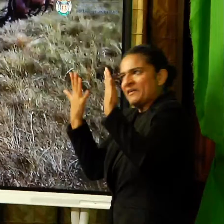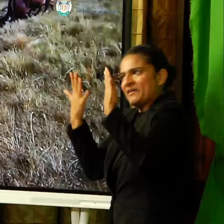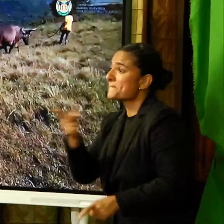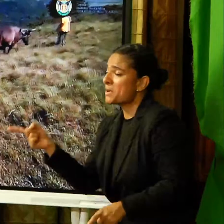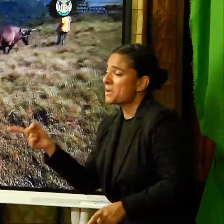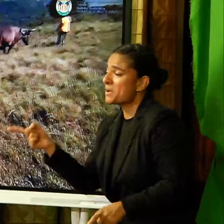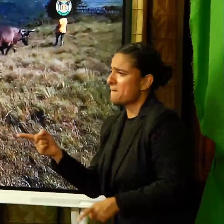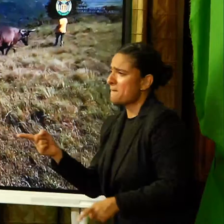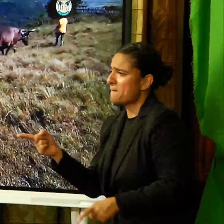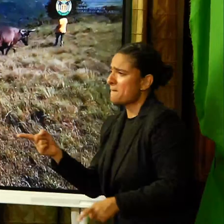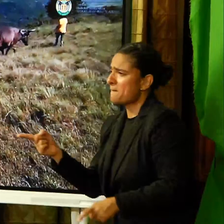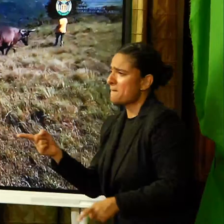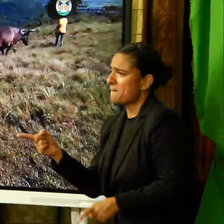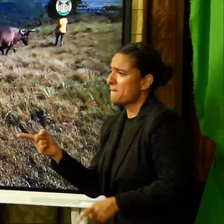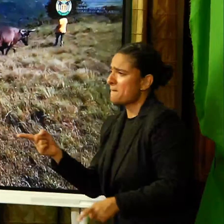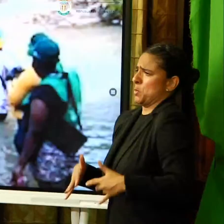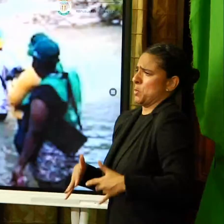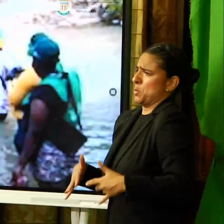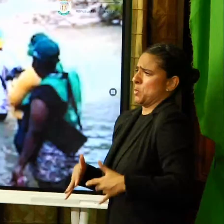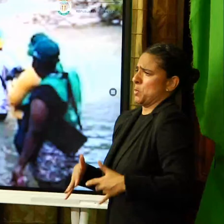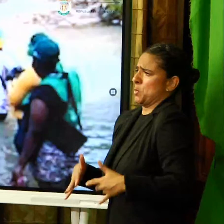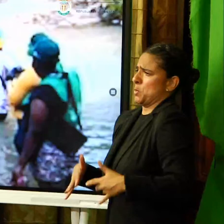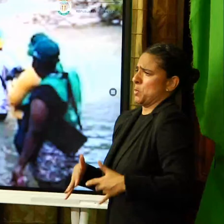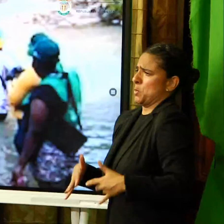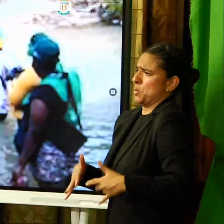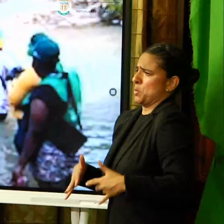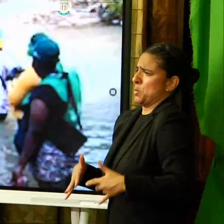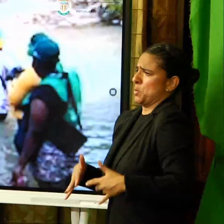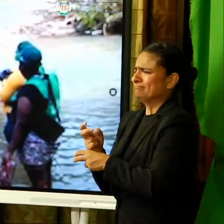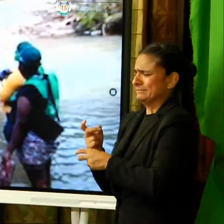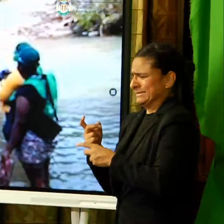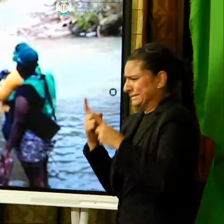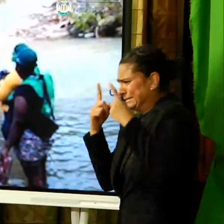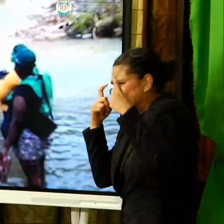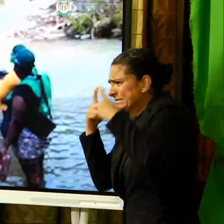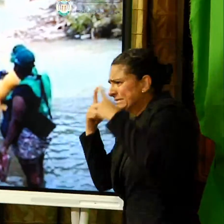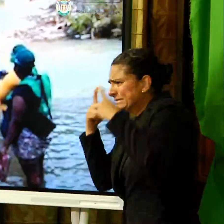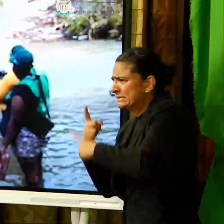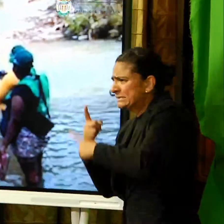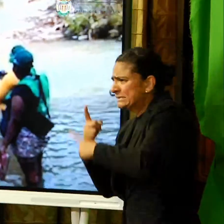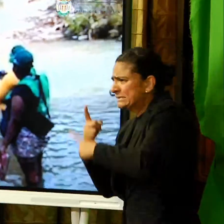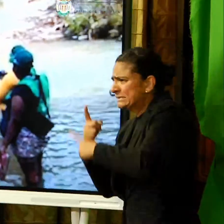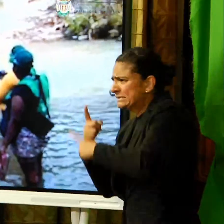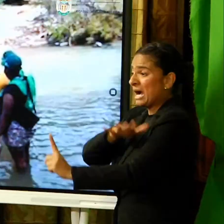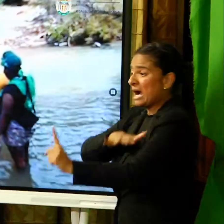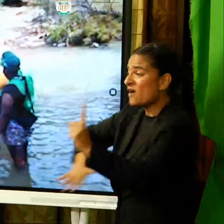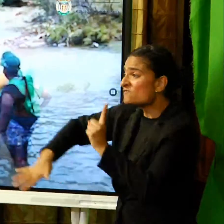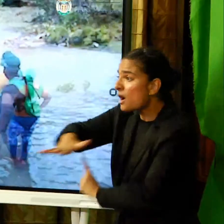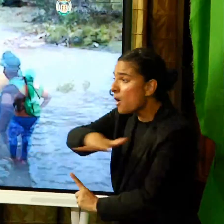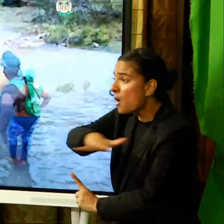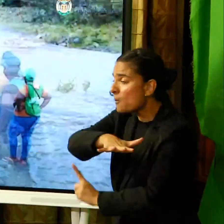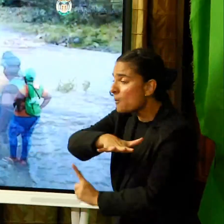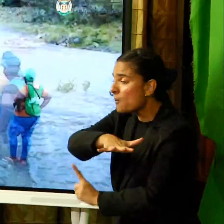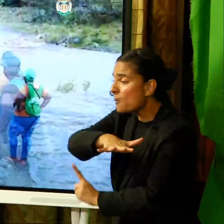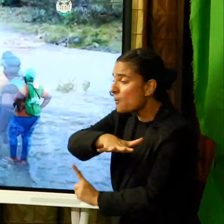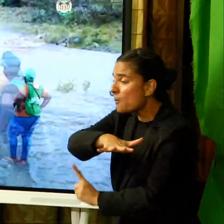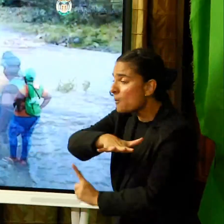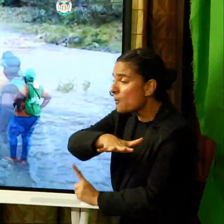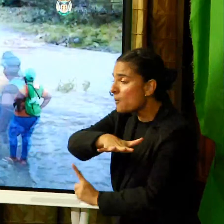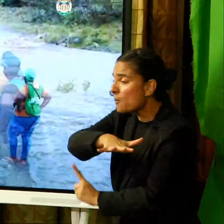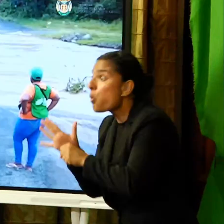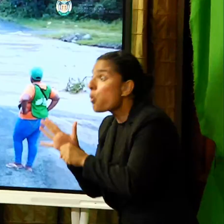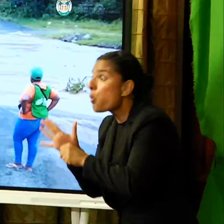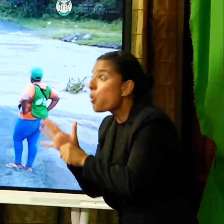toughest challenges due to the complexities in the environment, including COVID-19 and how load